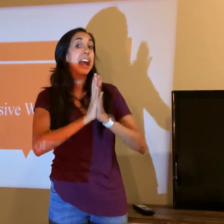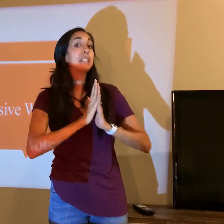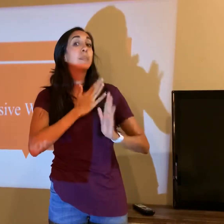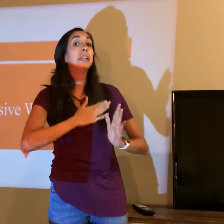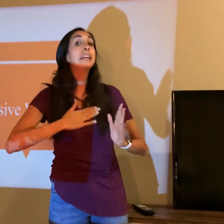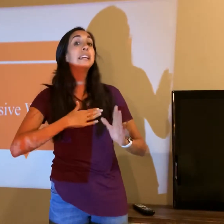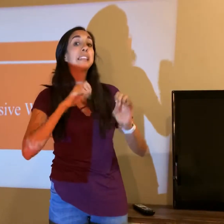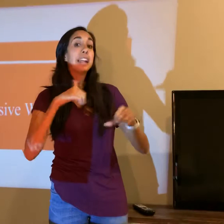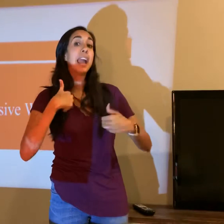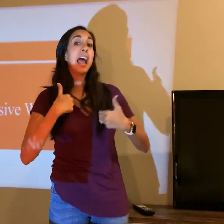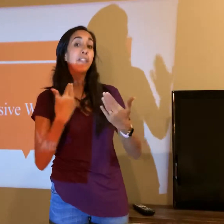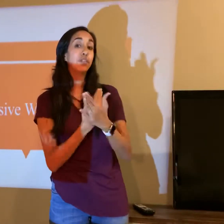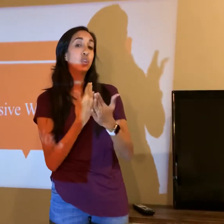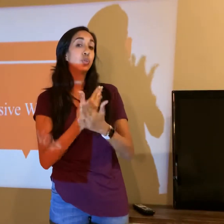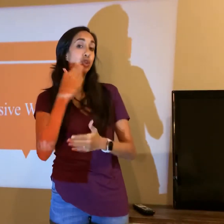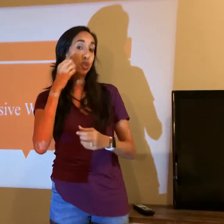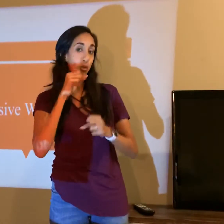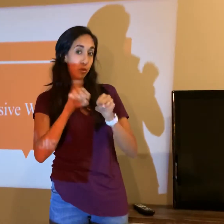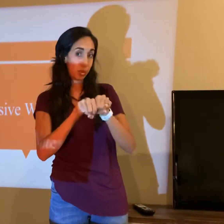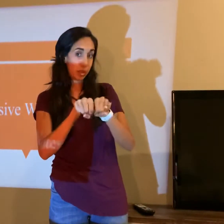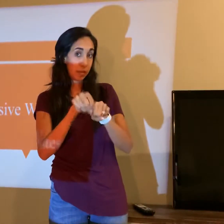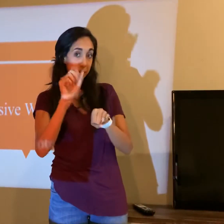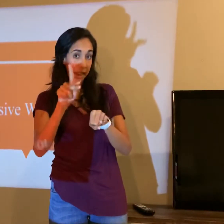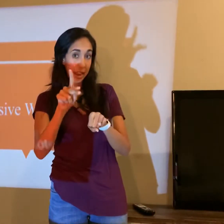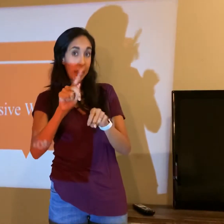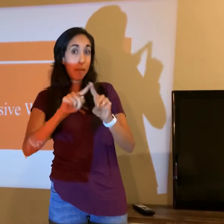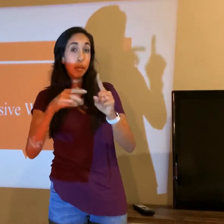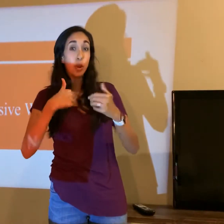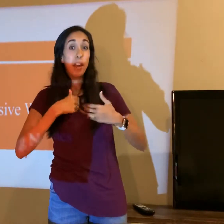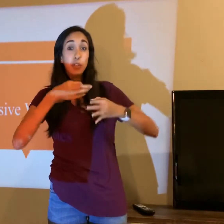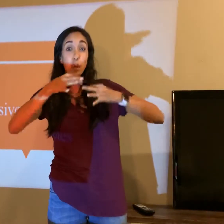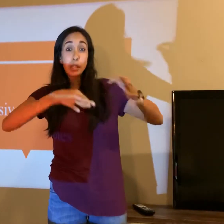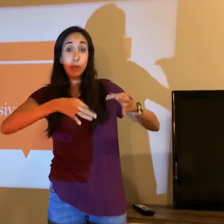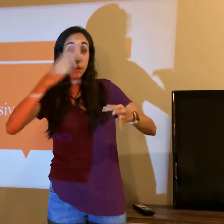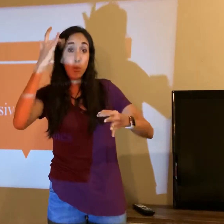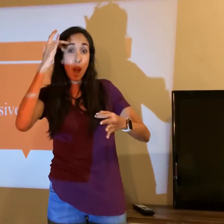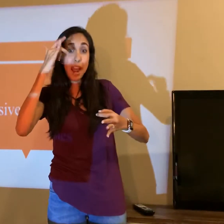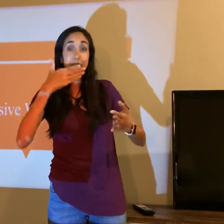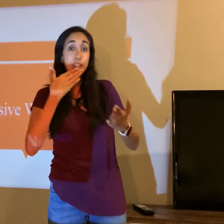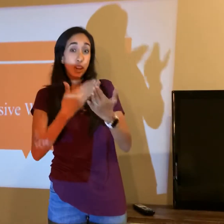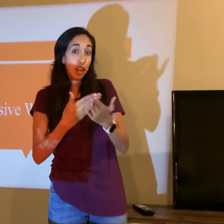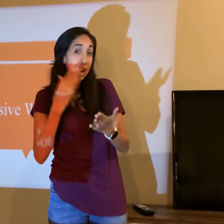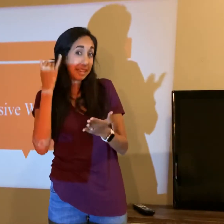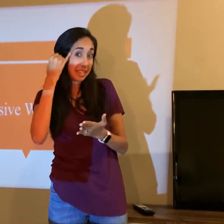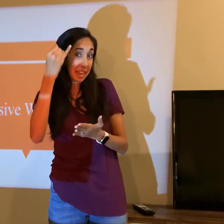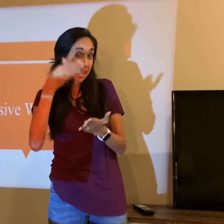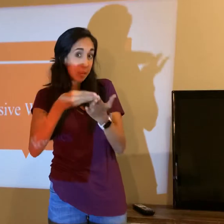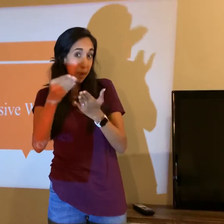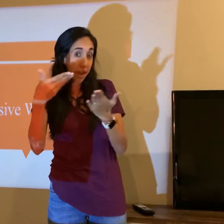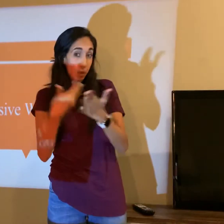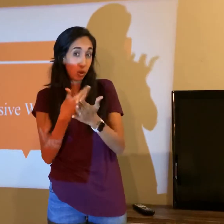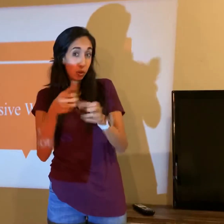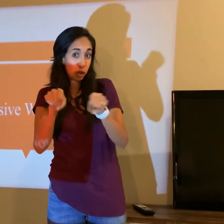ask, please, can I have new shoes, okay? But you have to explain why is it a good idea to buy you new